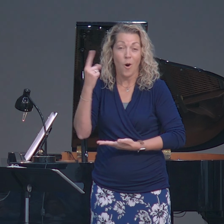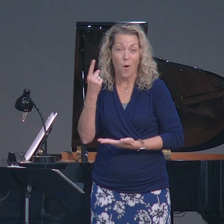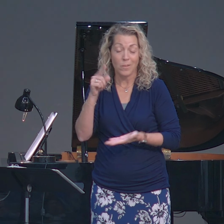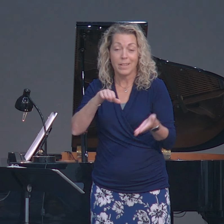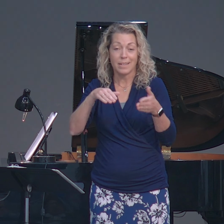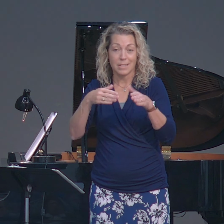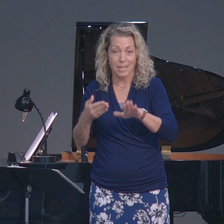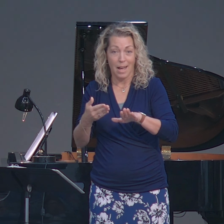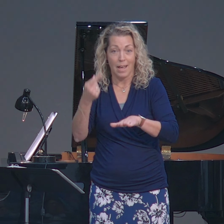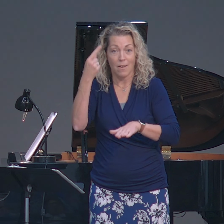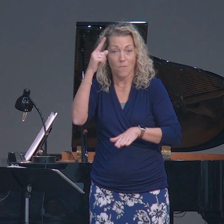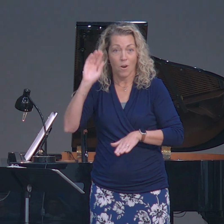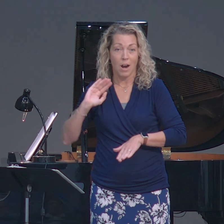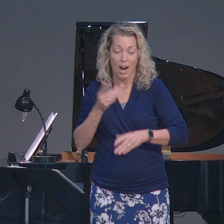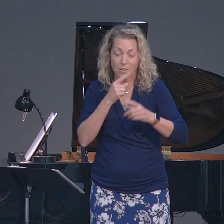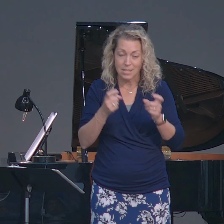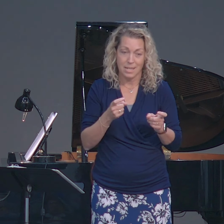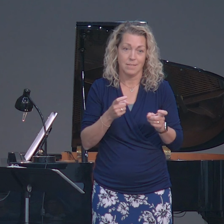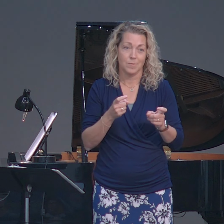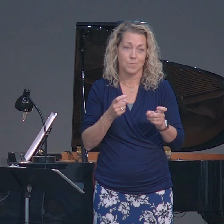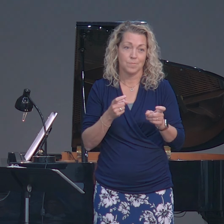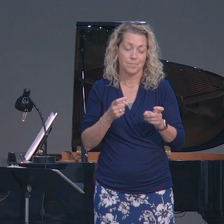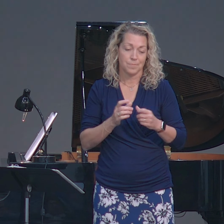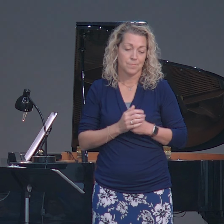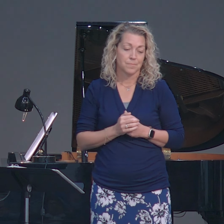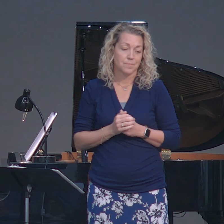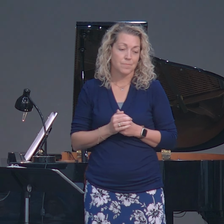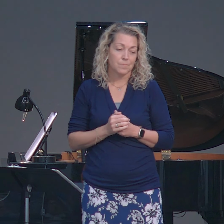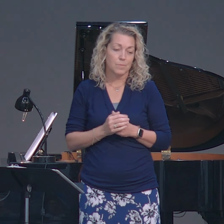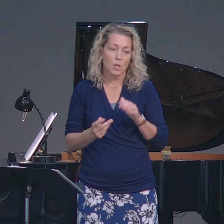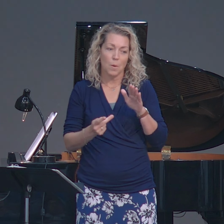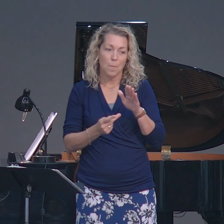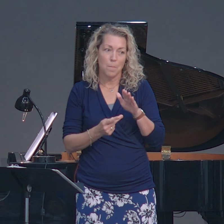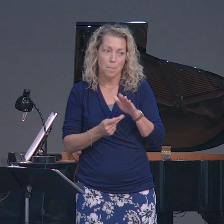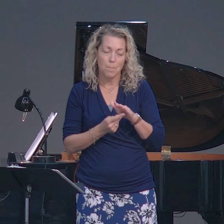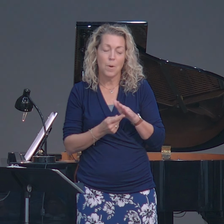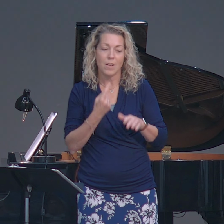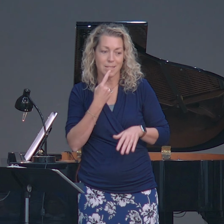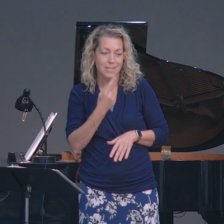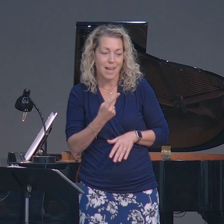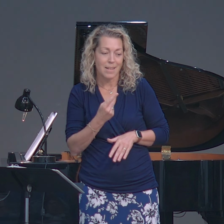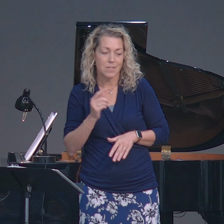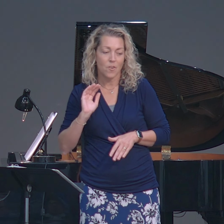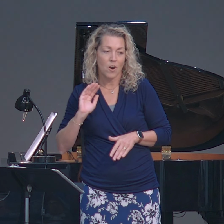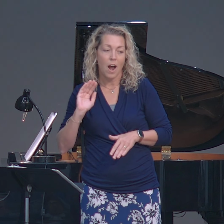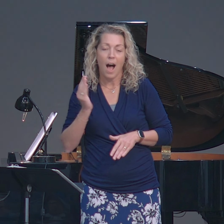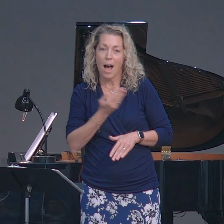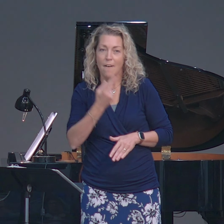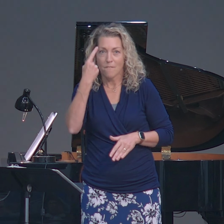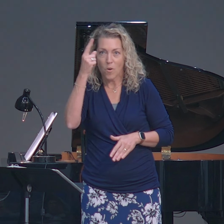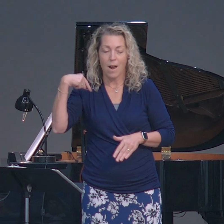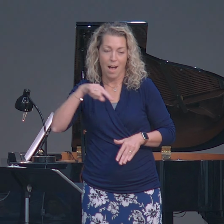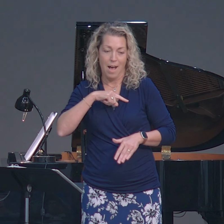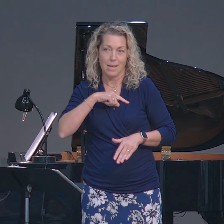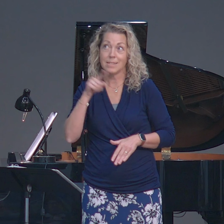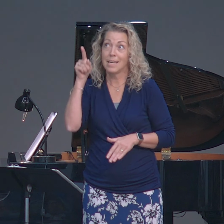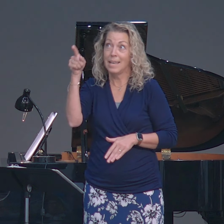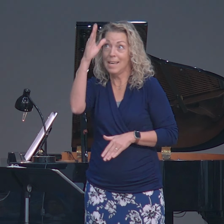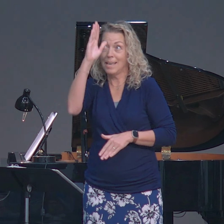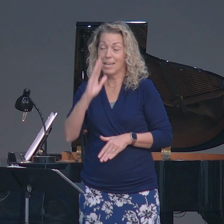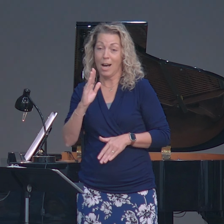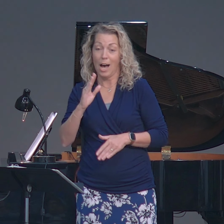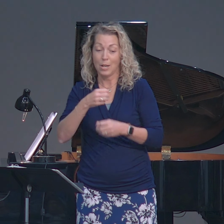forgiveness possible. Listen to these words of Paul to the church at Corinth. For our sake, he, God, made